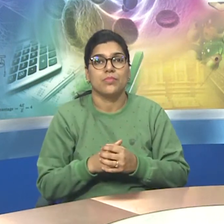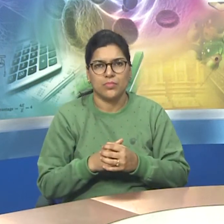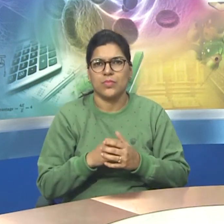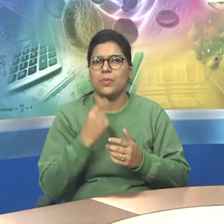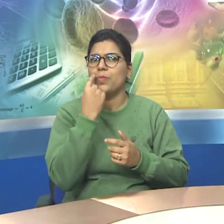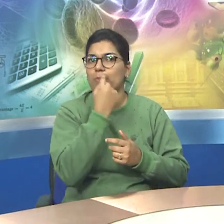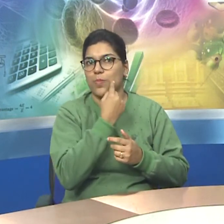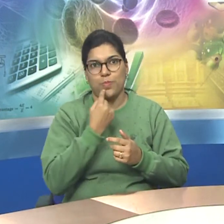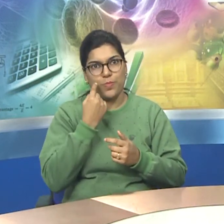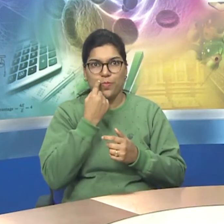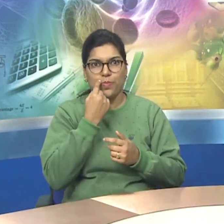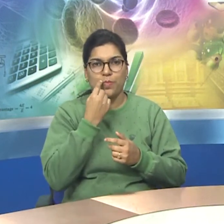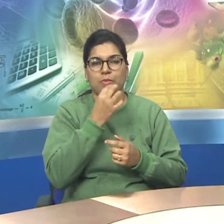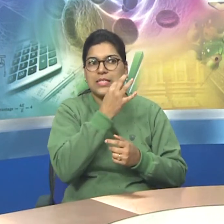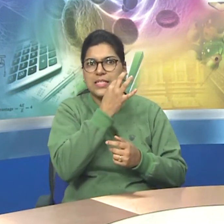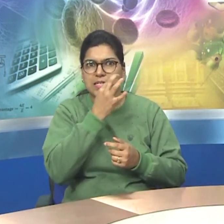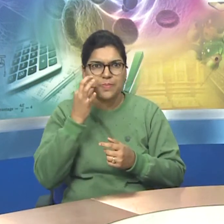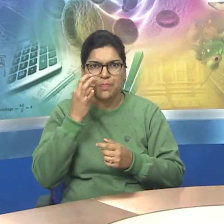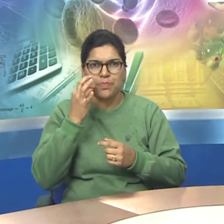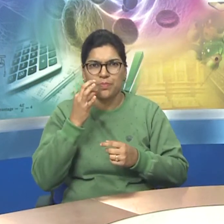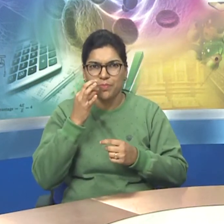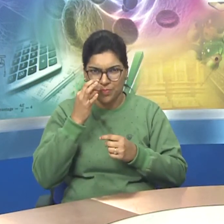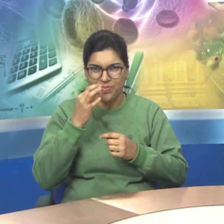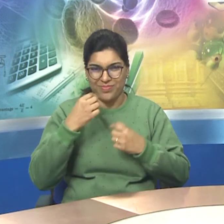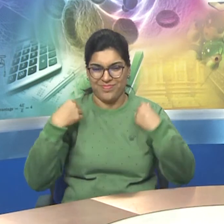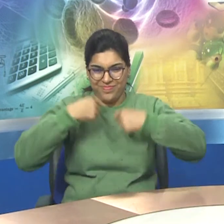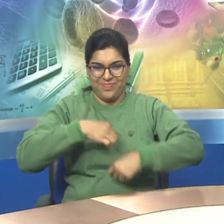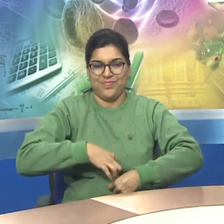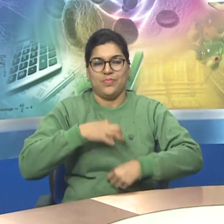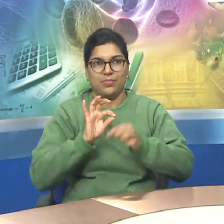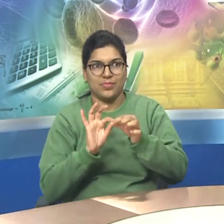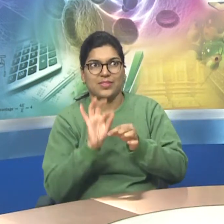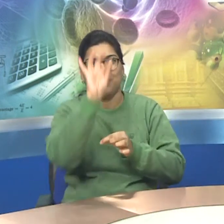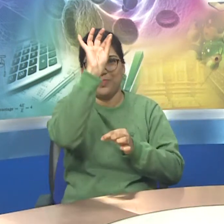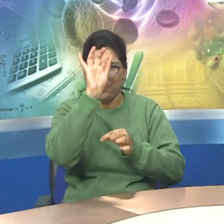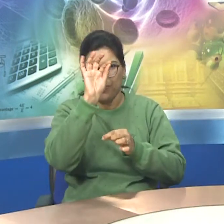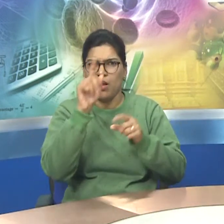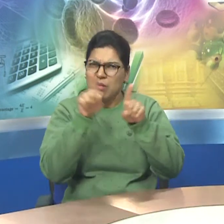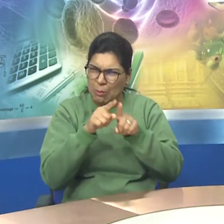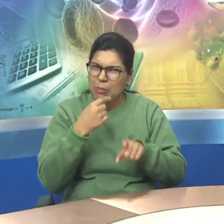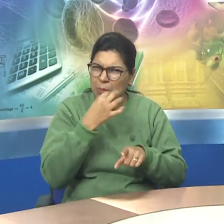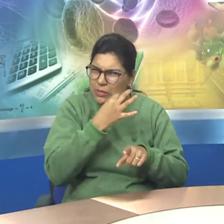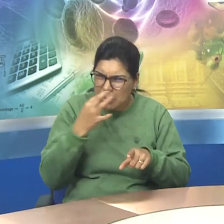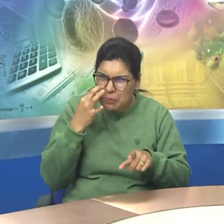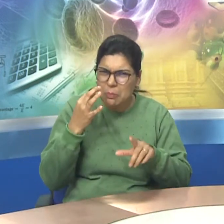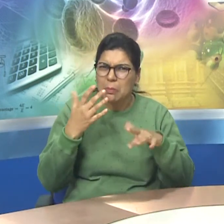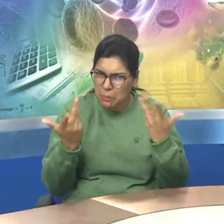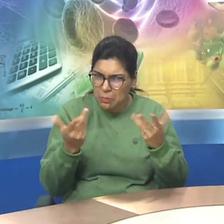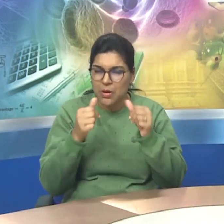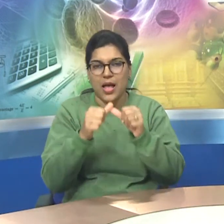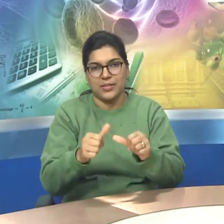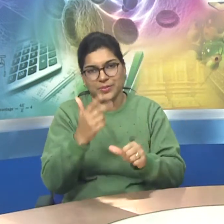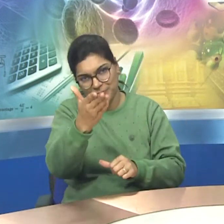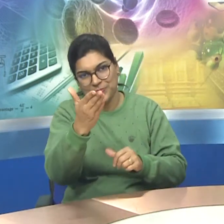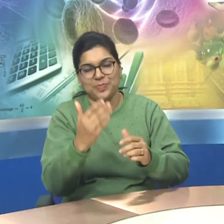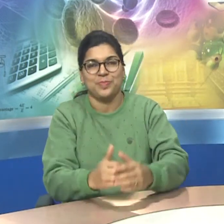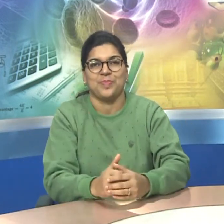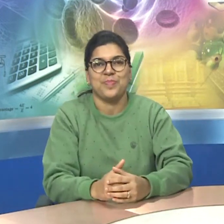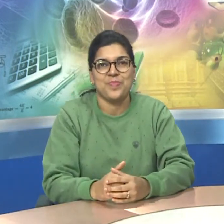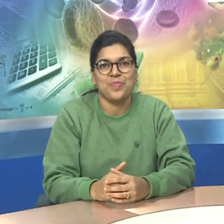This is the third idiom. It means zip your lip. Just put zip in our sweaters. Now